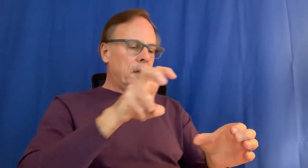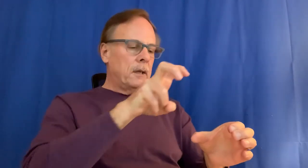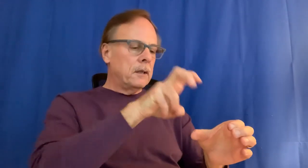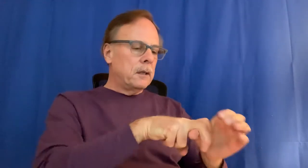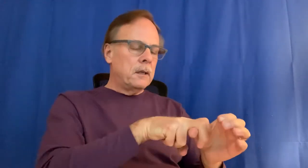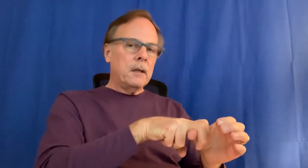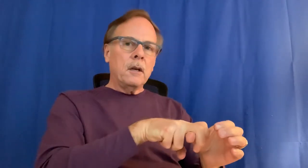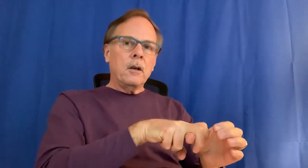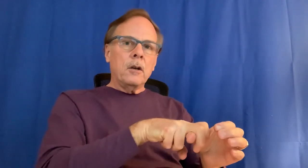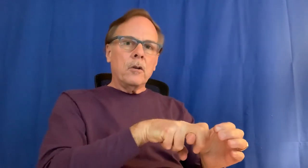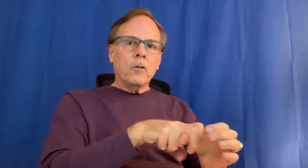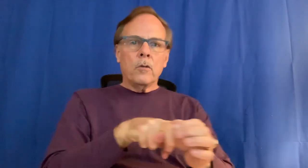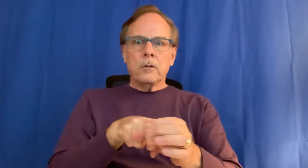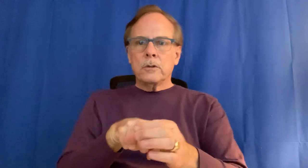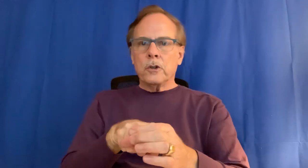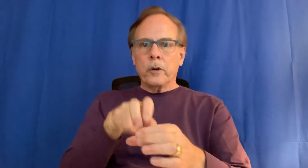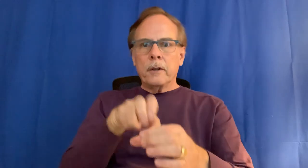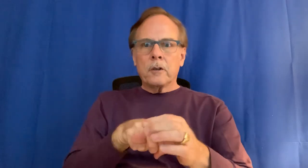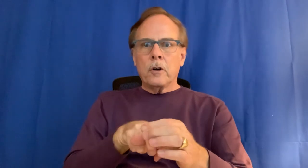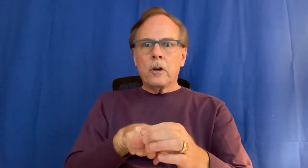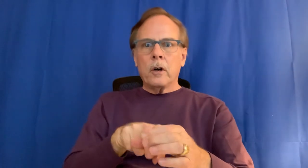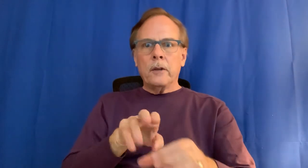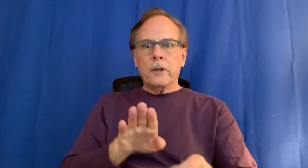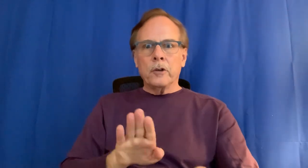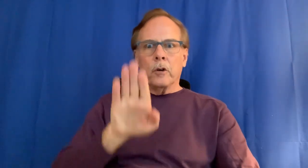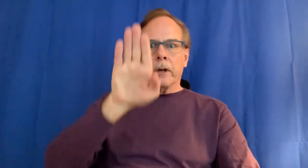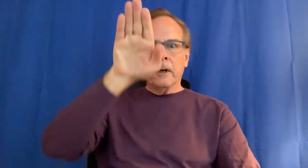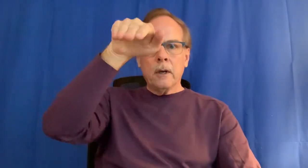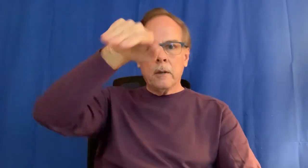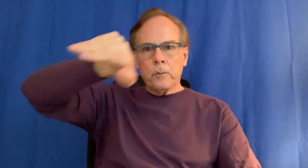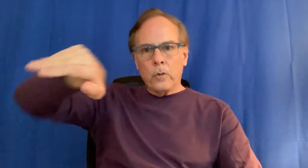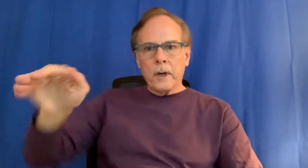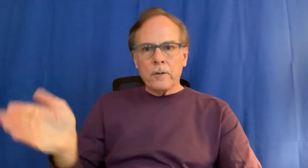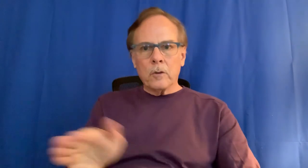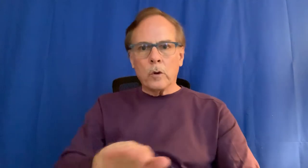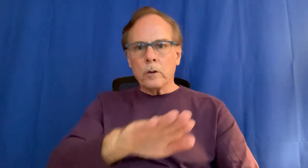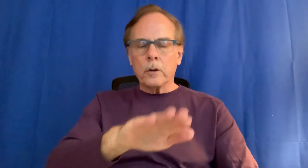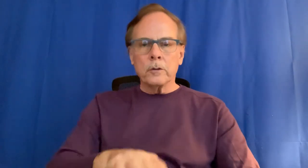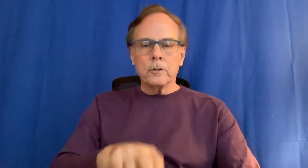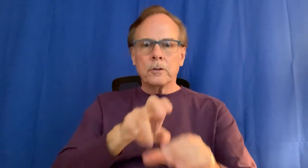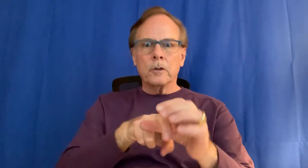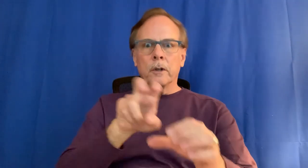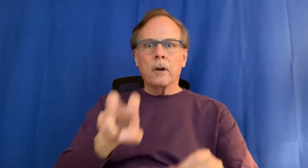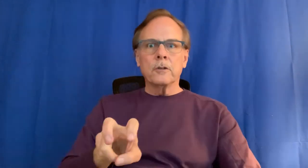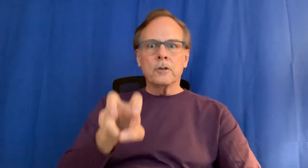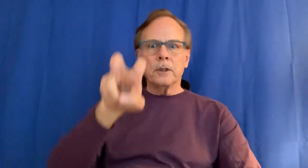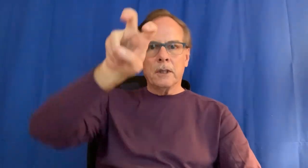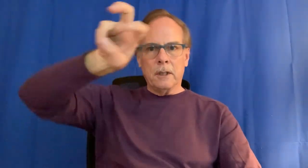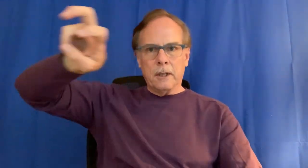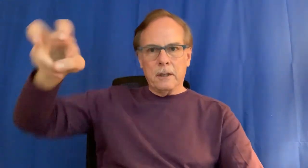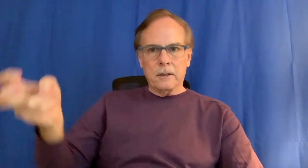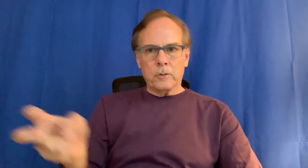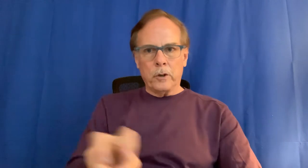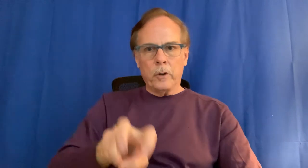hand. So you're in the car and then you're going up, whatever the roller coaster is doing. Also seen it like this, where you